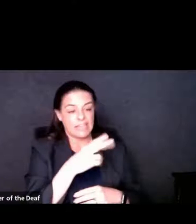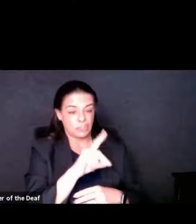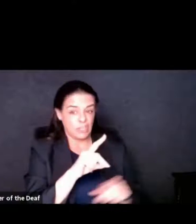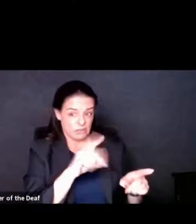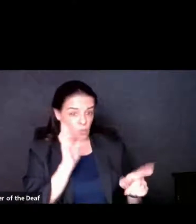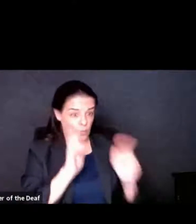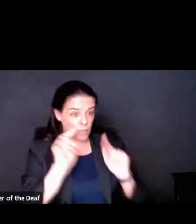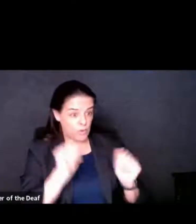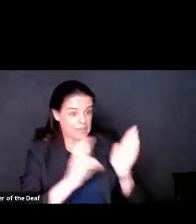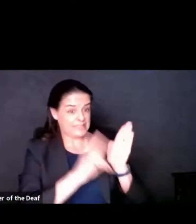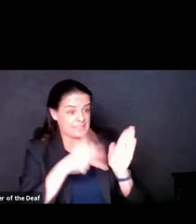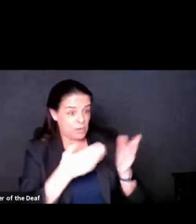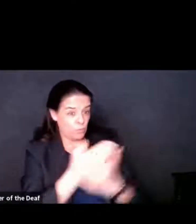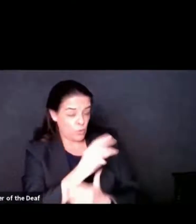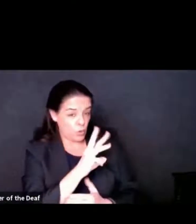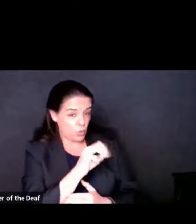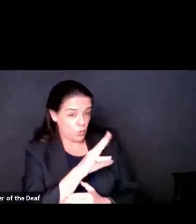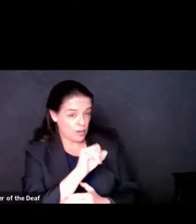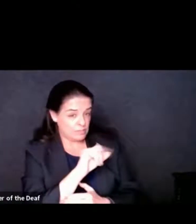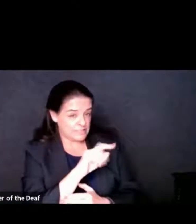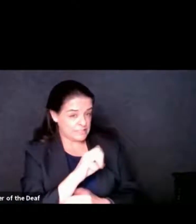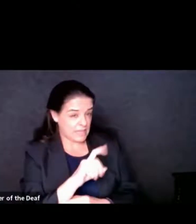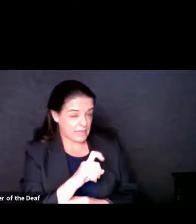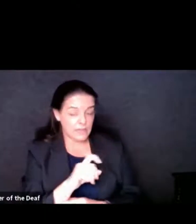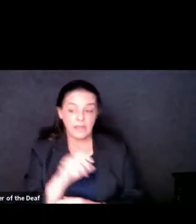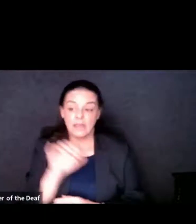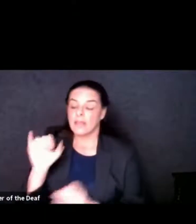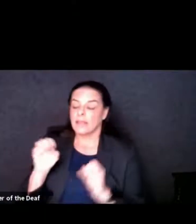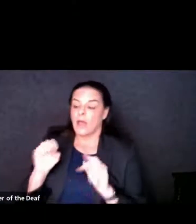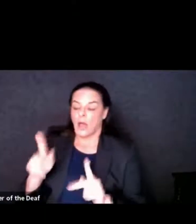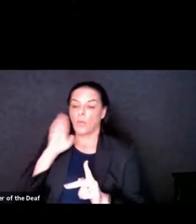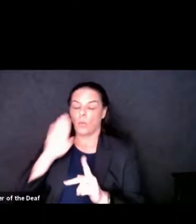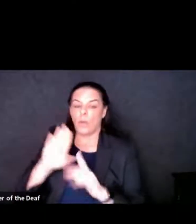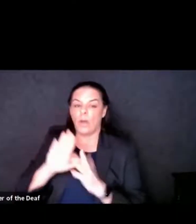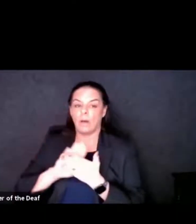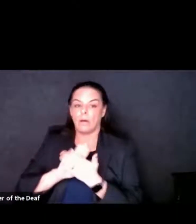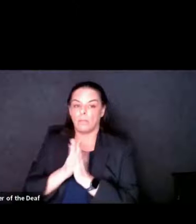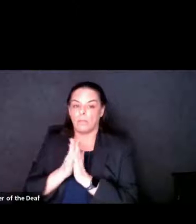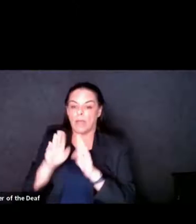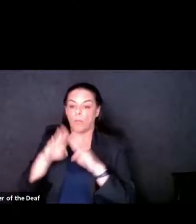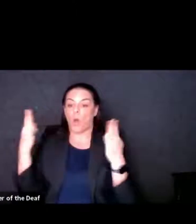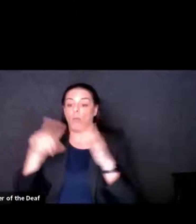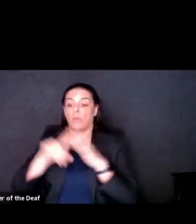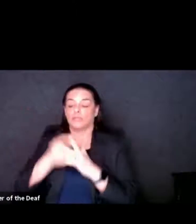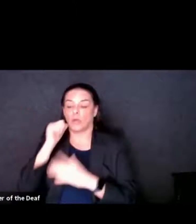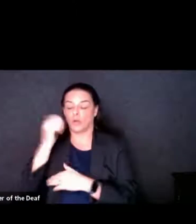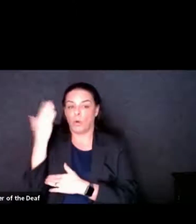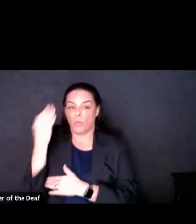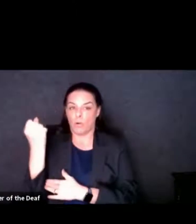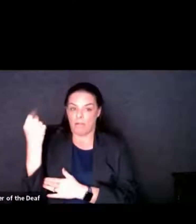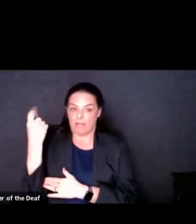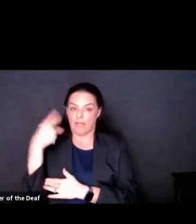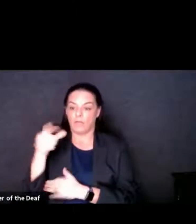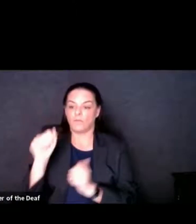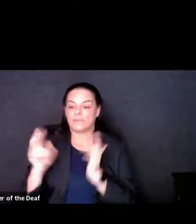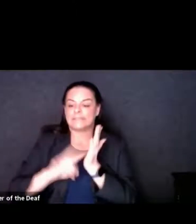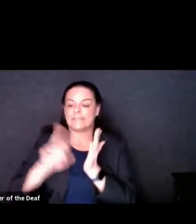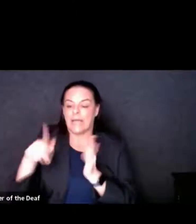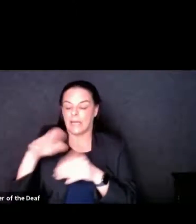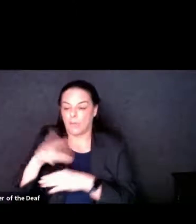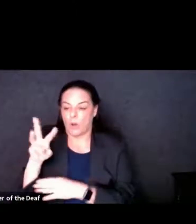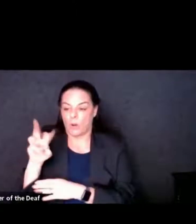the KCHD website? The opportunity will become open tomorrow at 11 a.m. for people to sign up on the website.